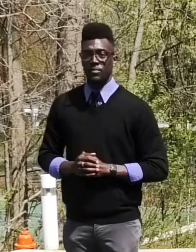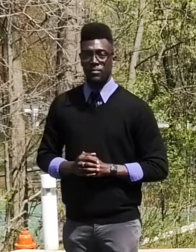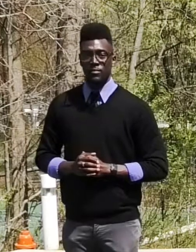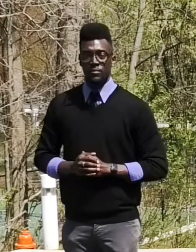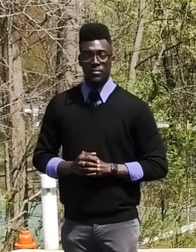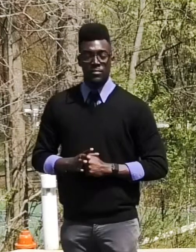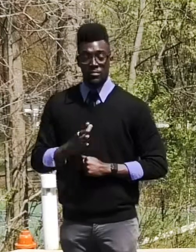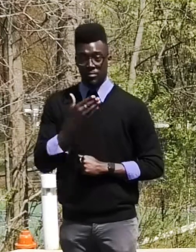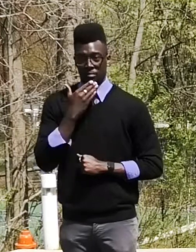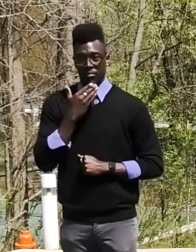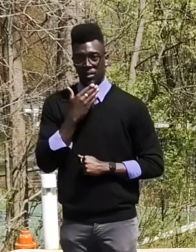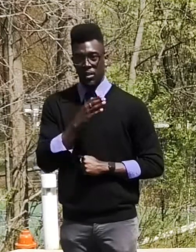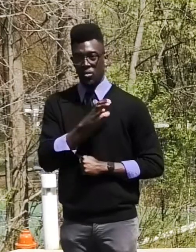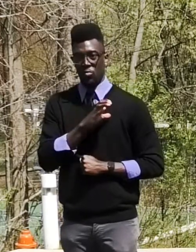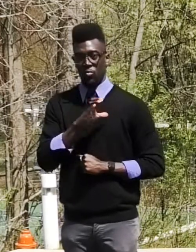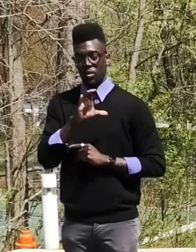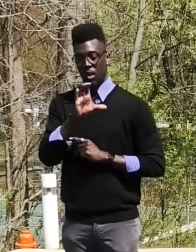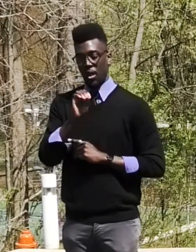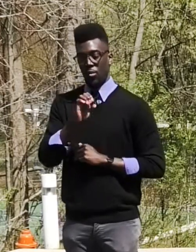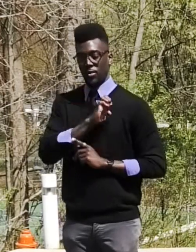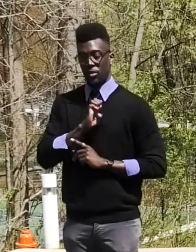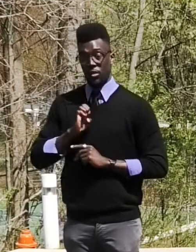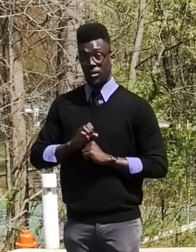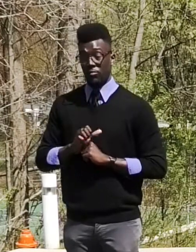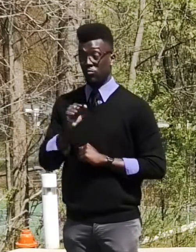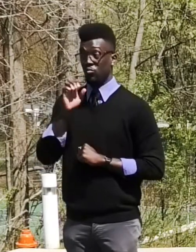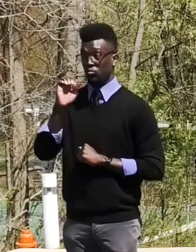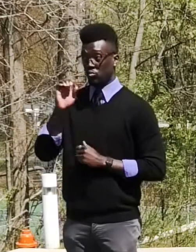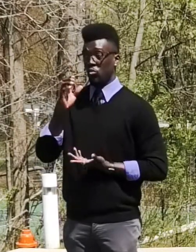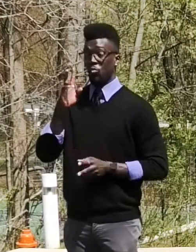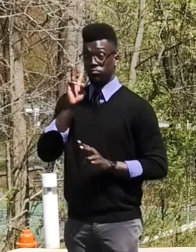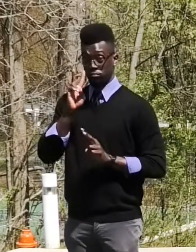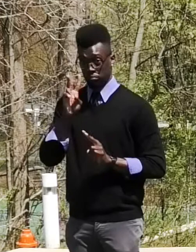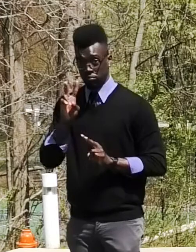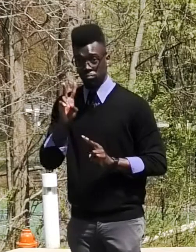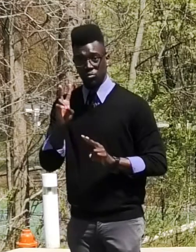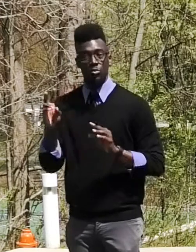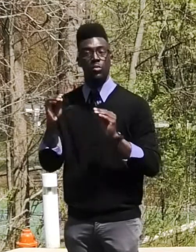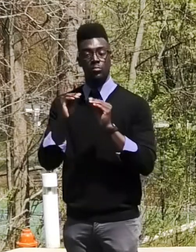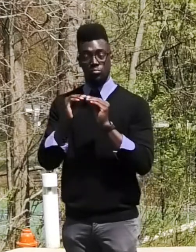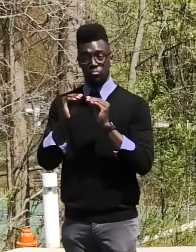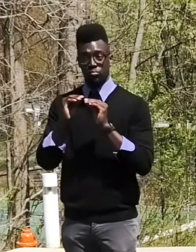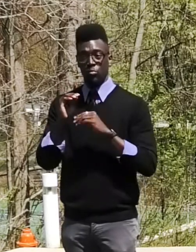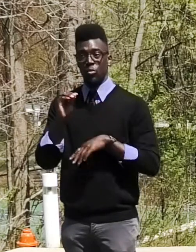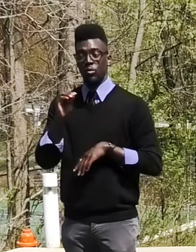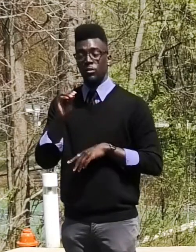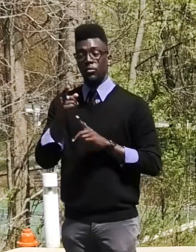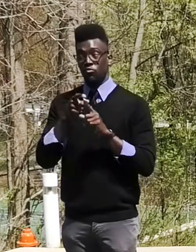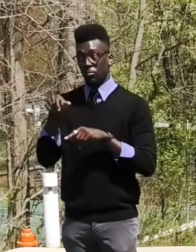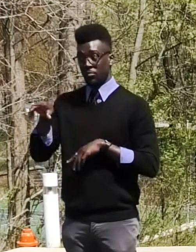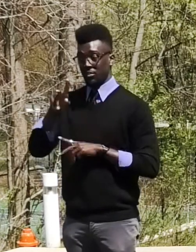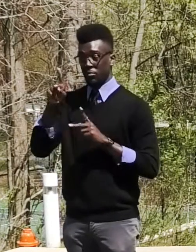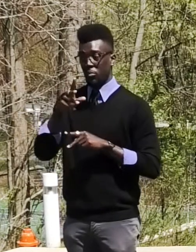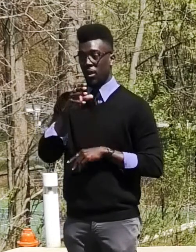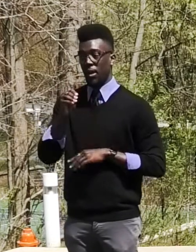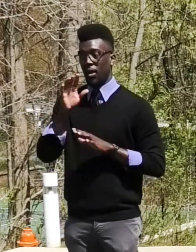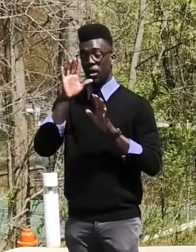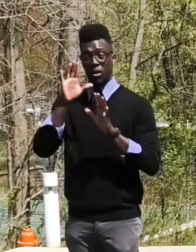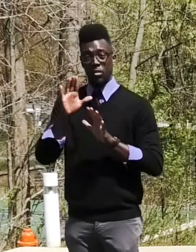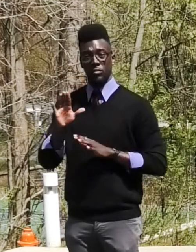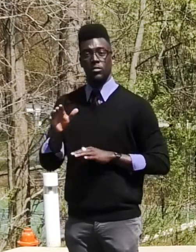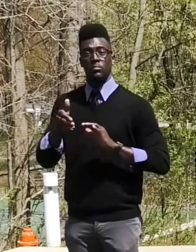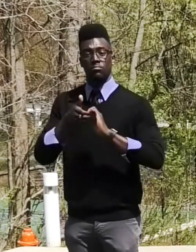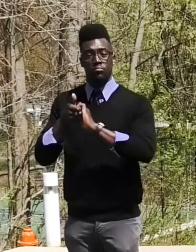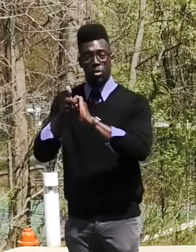All right, thank you, County Executive. So stay tuned to hear more, particularly from all of these wonderful people and our partners with the